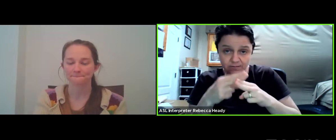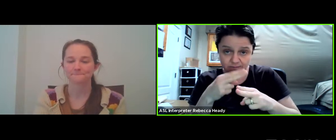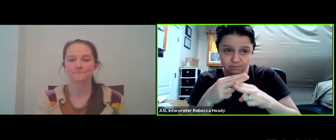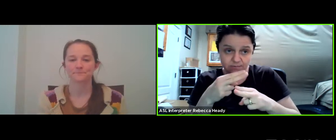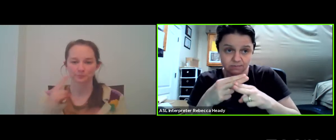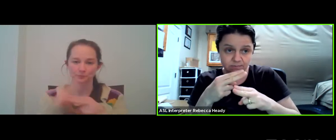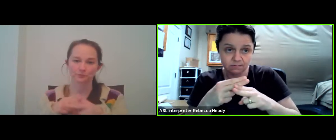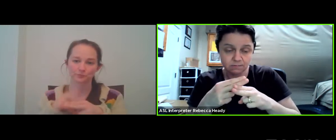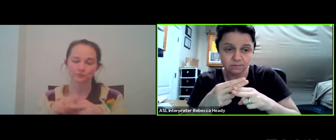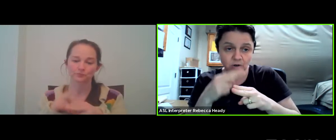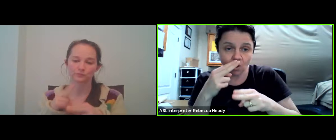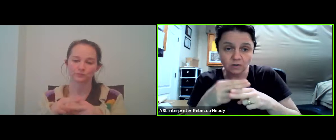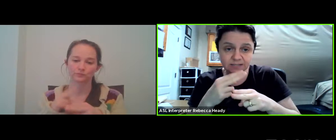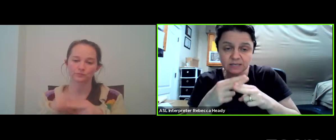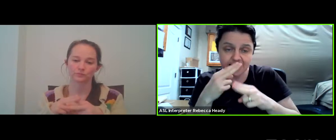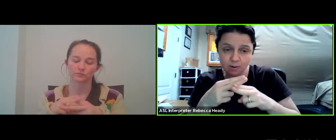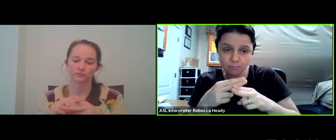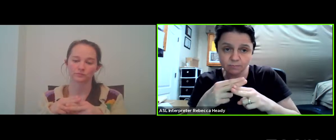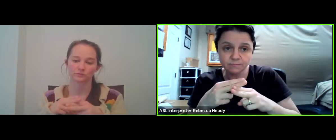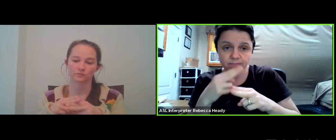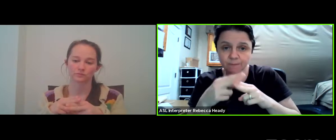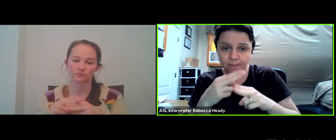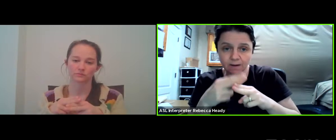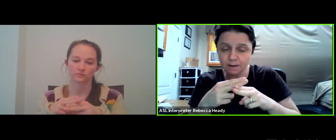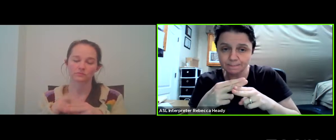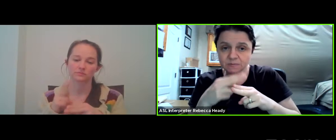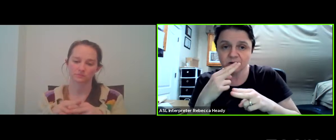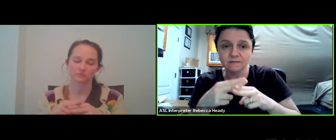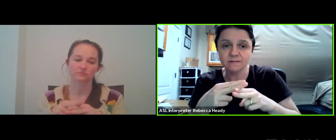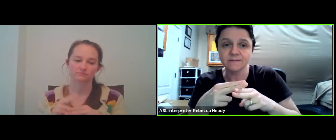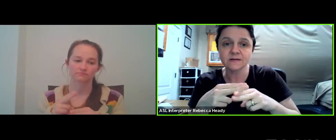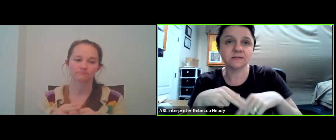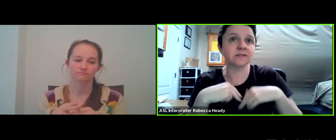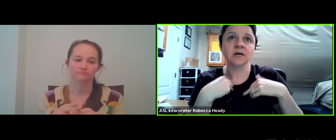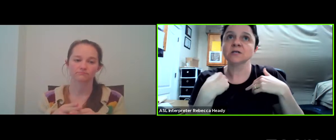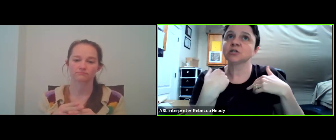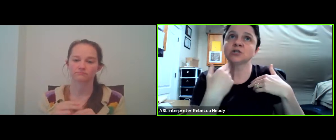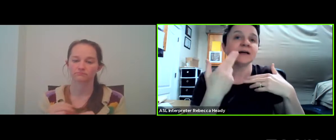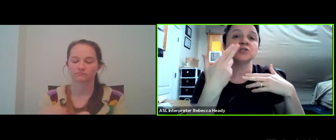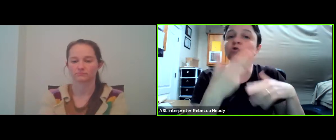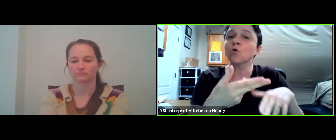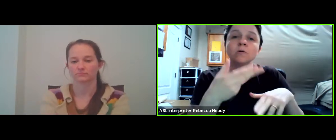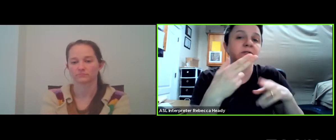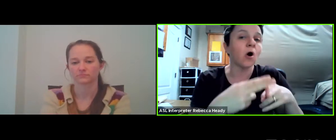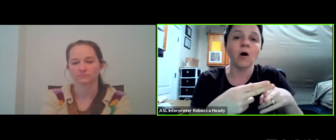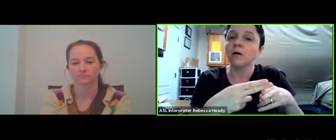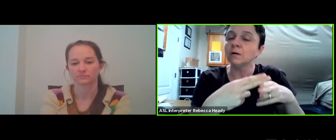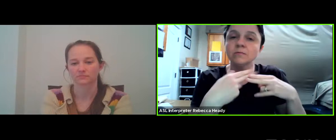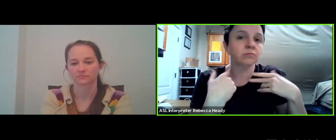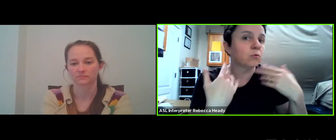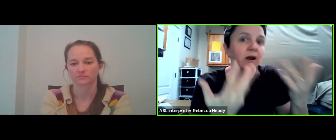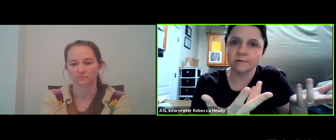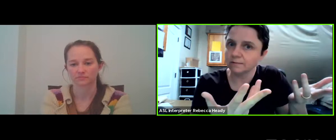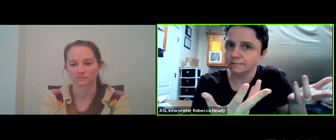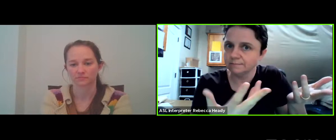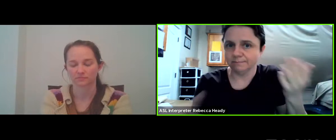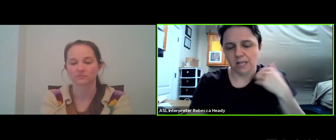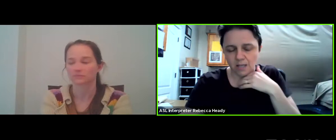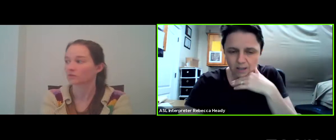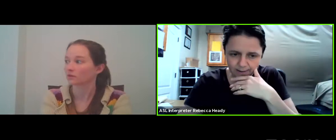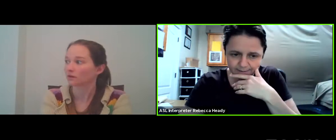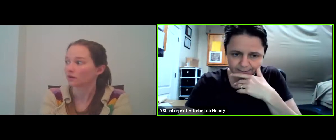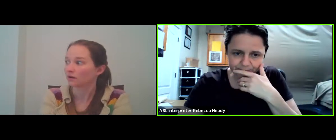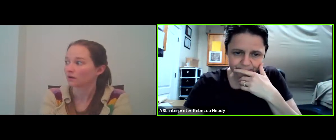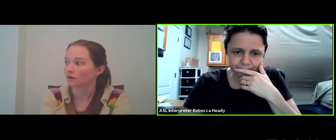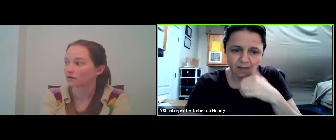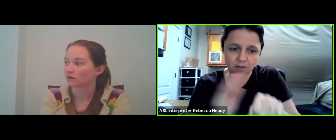Called as a name. That store was called whatever.